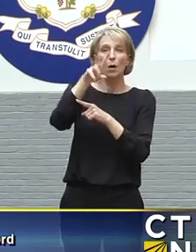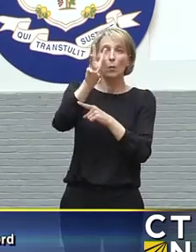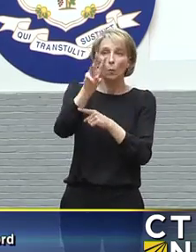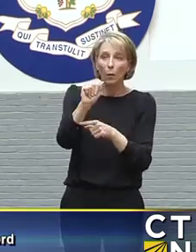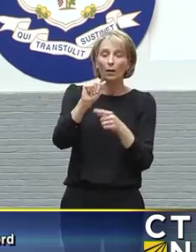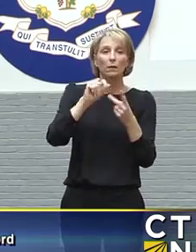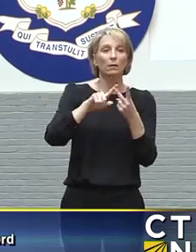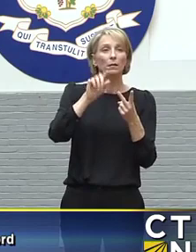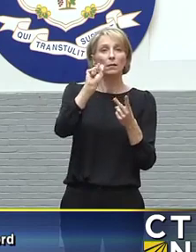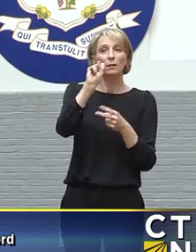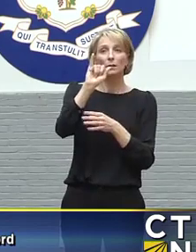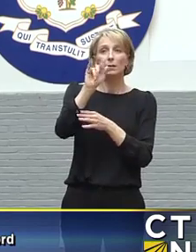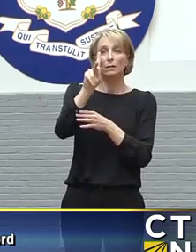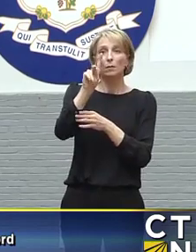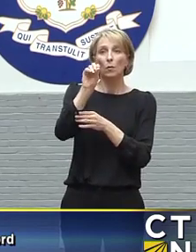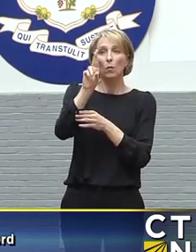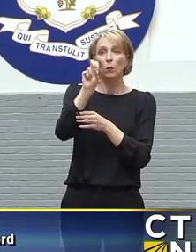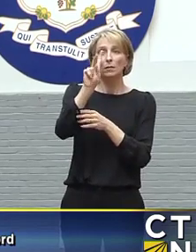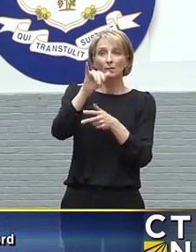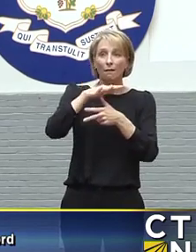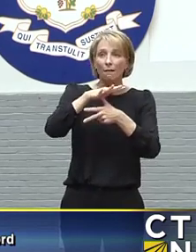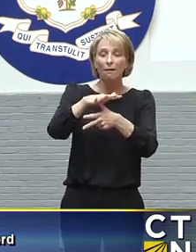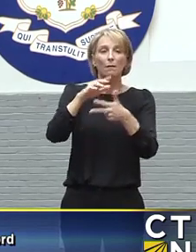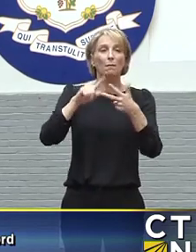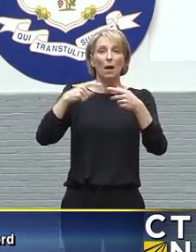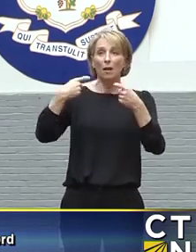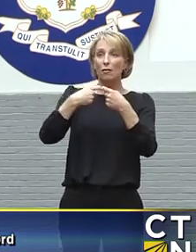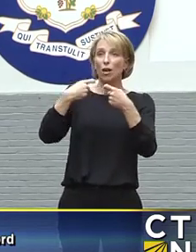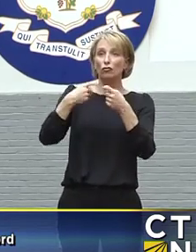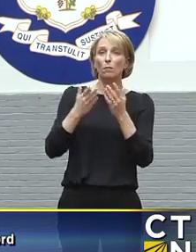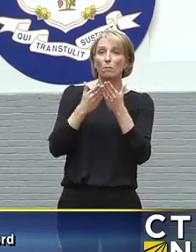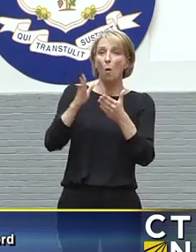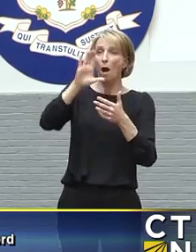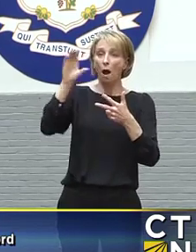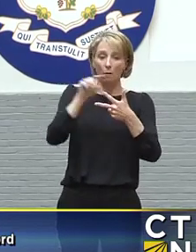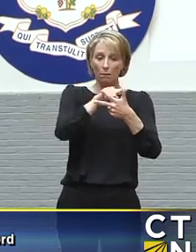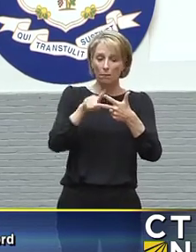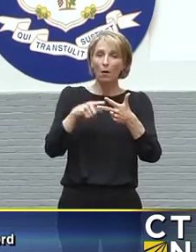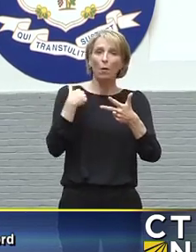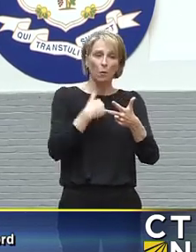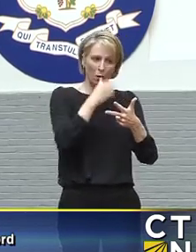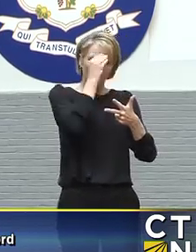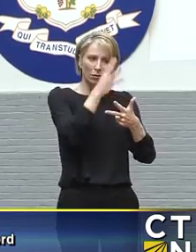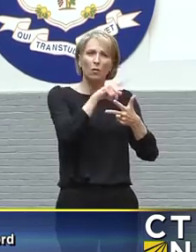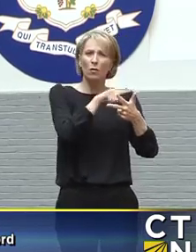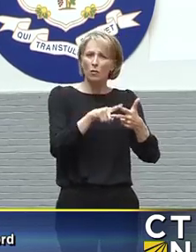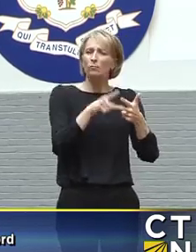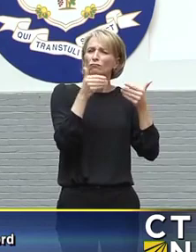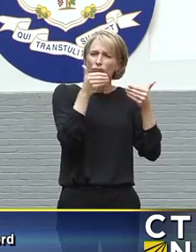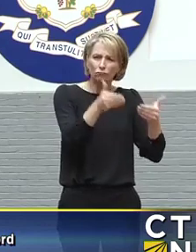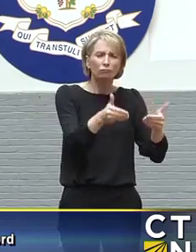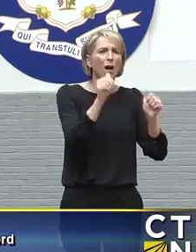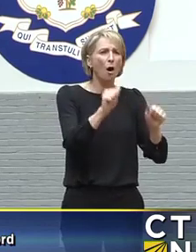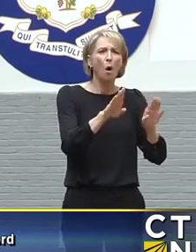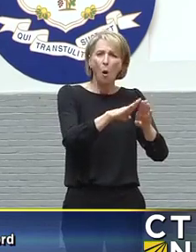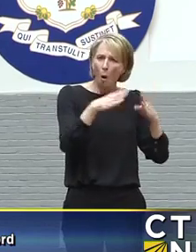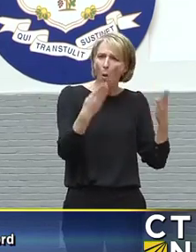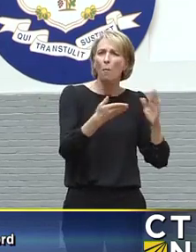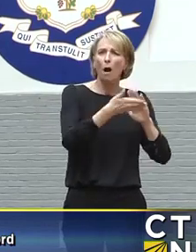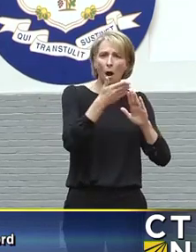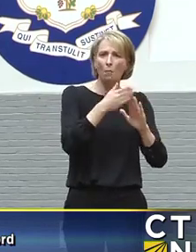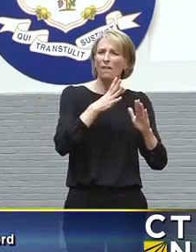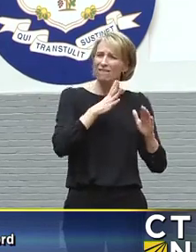and I said, we understand you're going to be able to keep your facilities open and operating Anybody that doesn't have to be